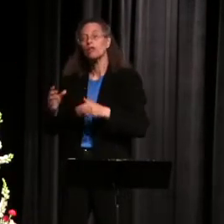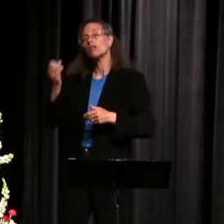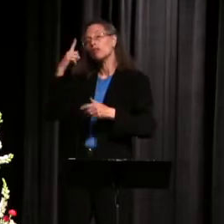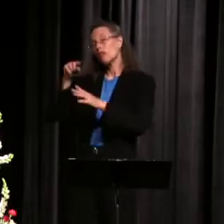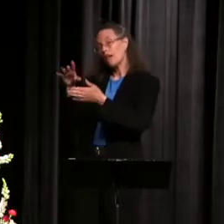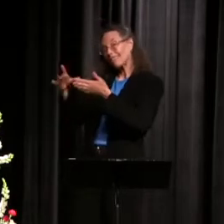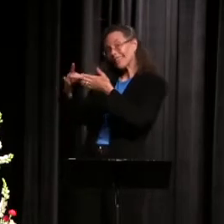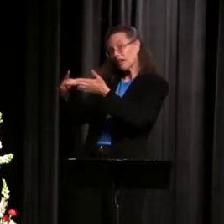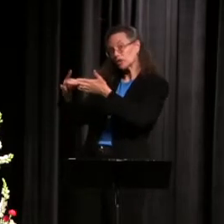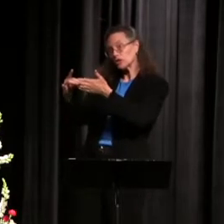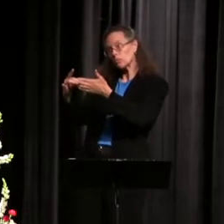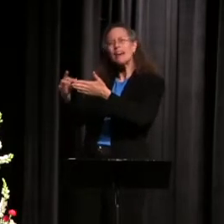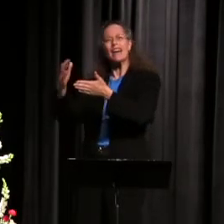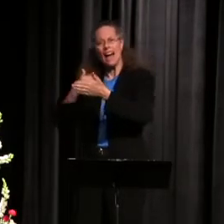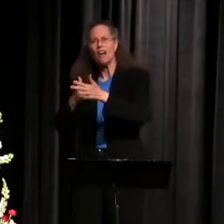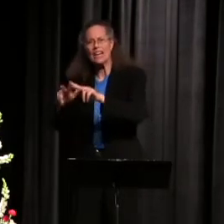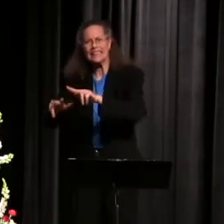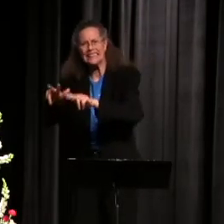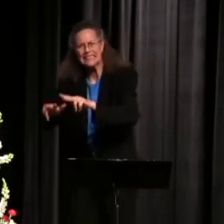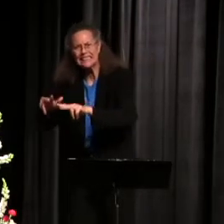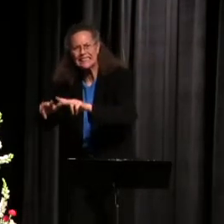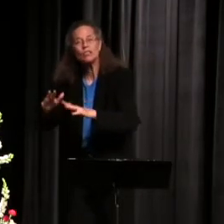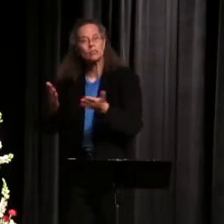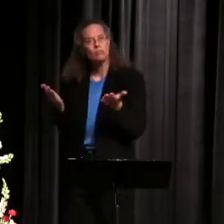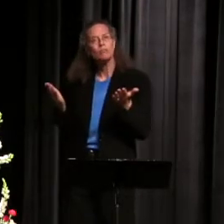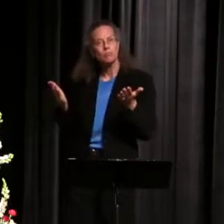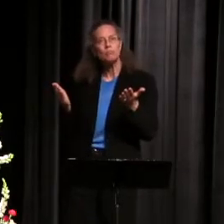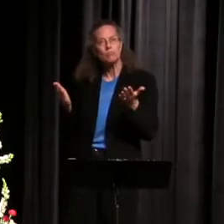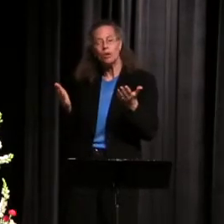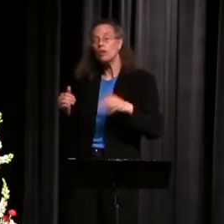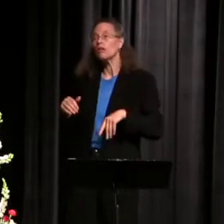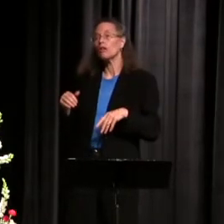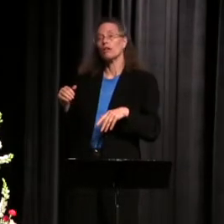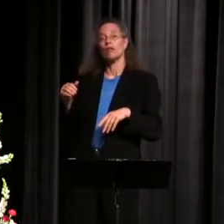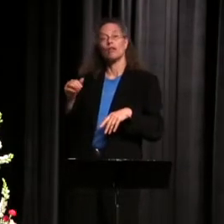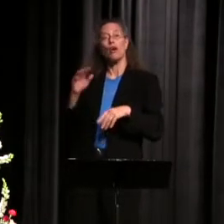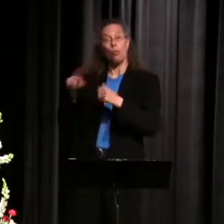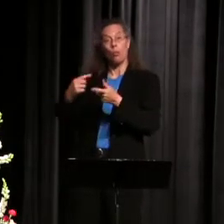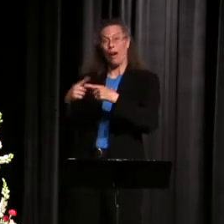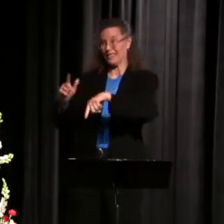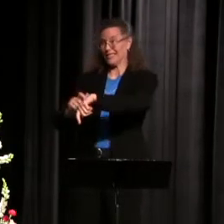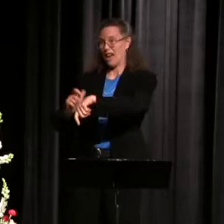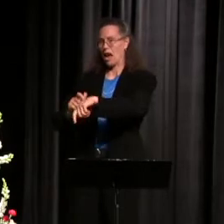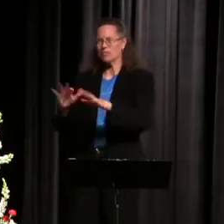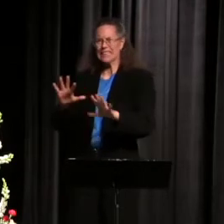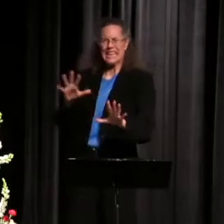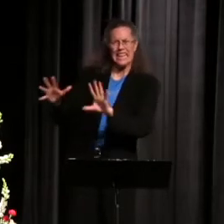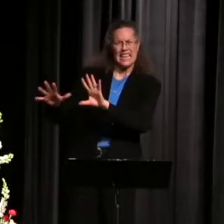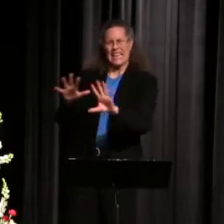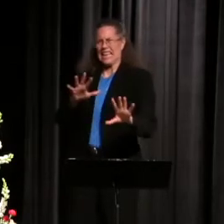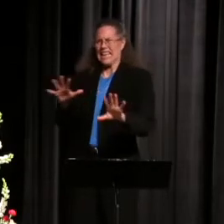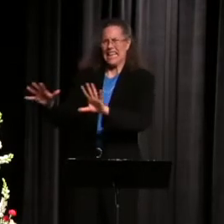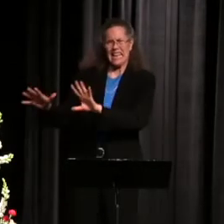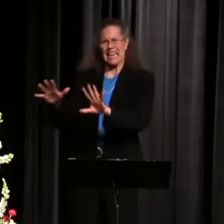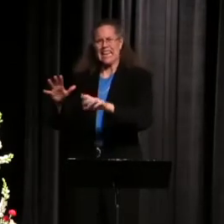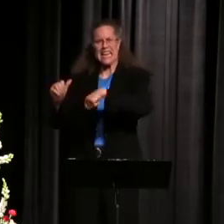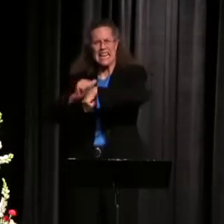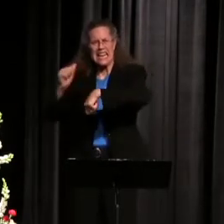without uncertainty. And the best leaders emerge in the most uncertain times.